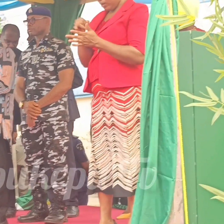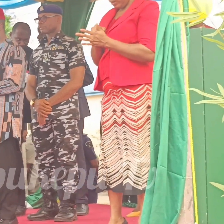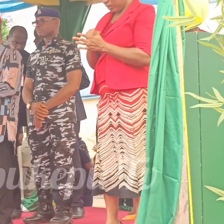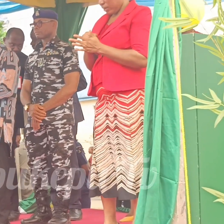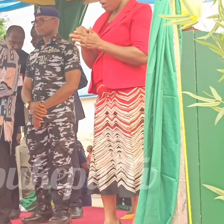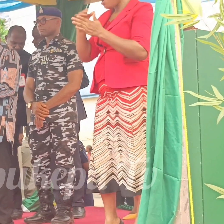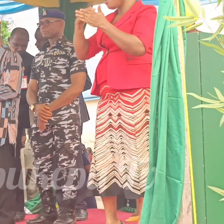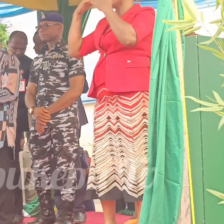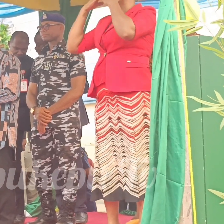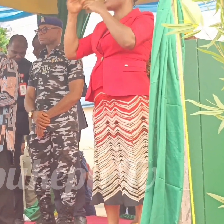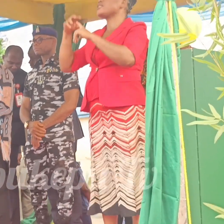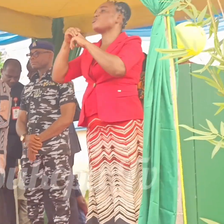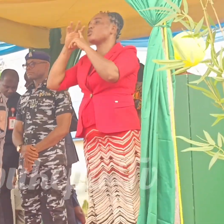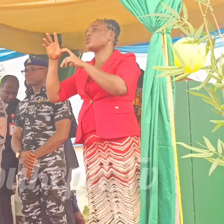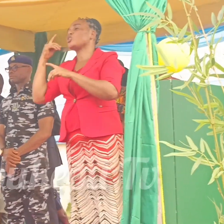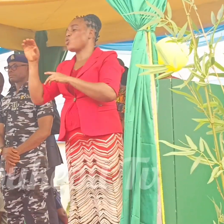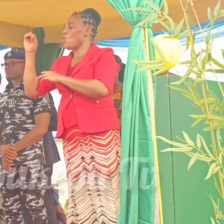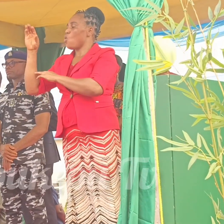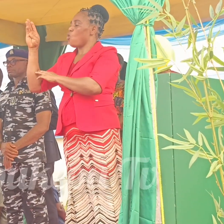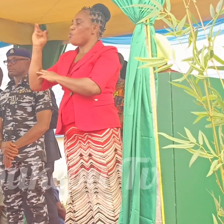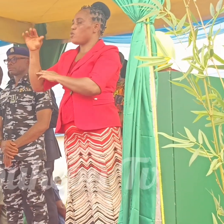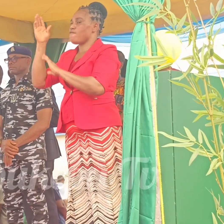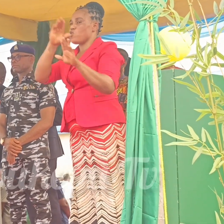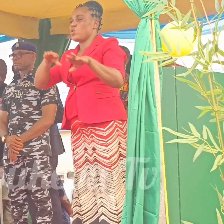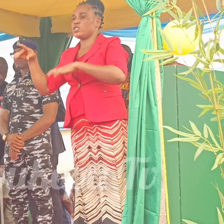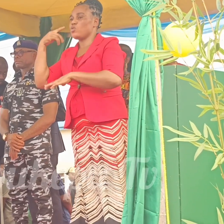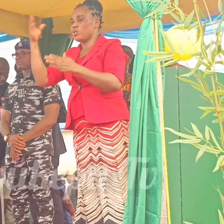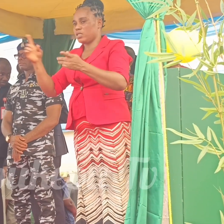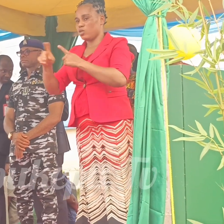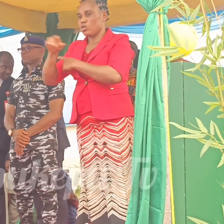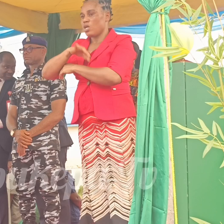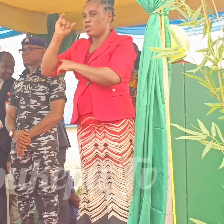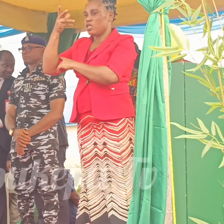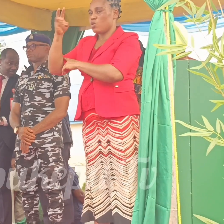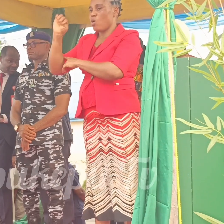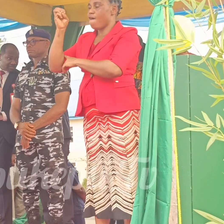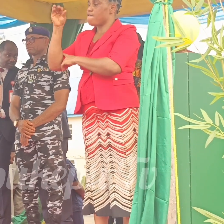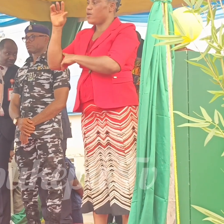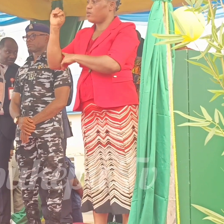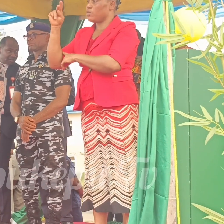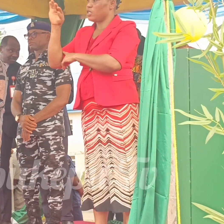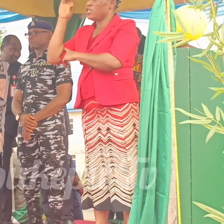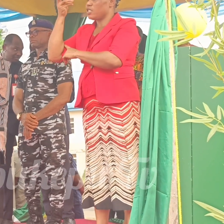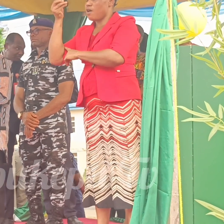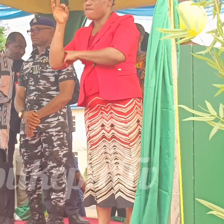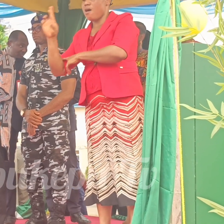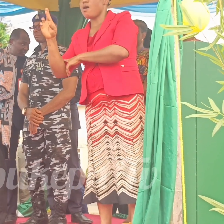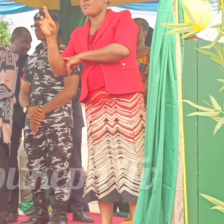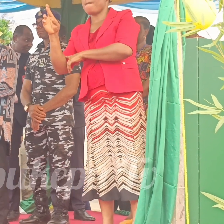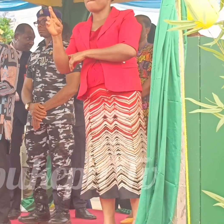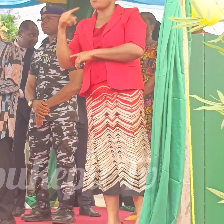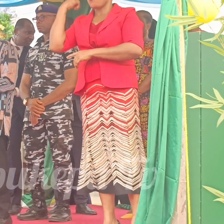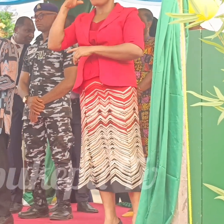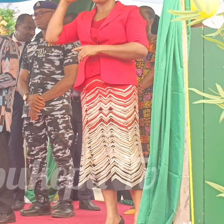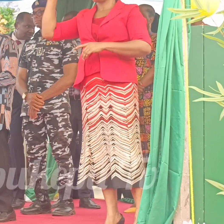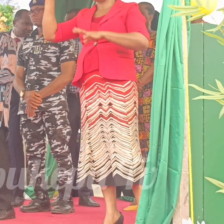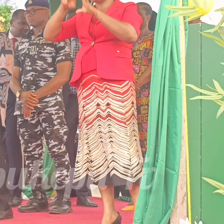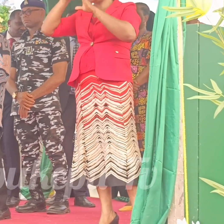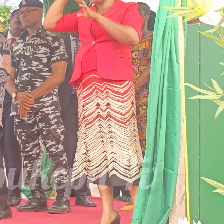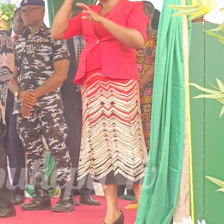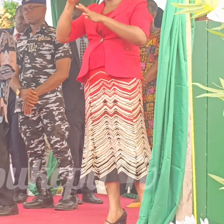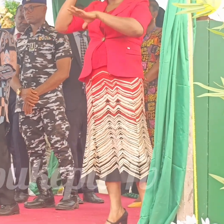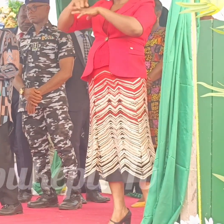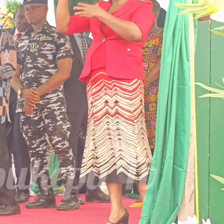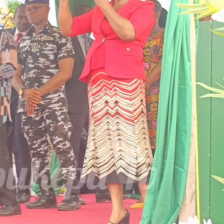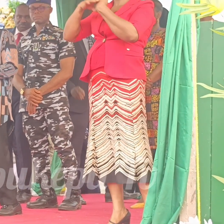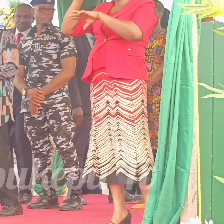I thank especially the Obi of Onitsha, who is here today, Igwe Alfred Nnemeka Achebe, CFR, who was the chairman of Diamond